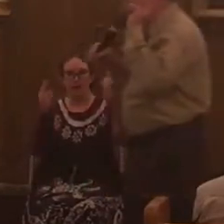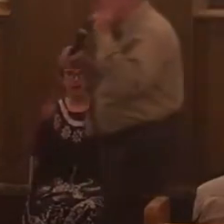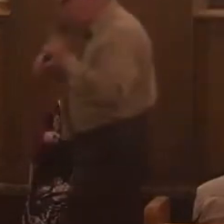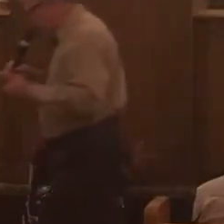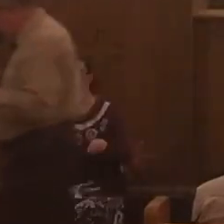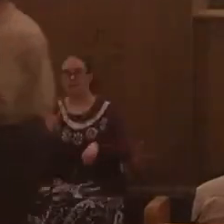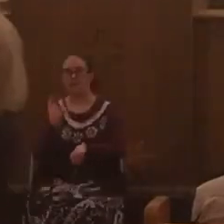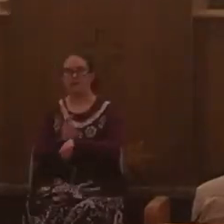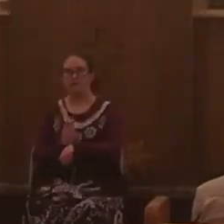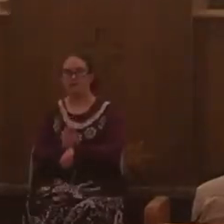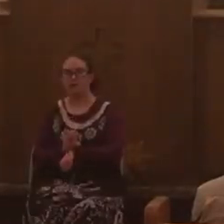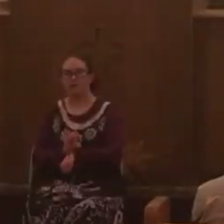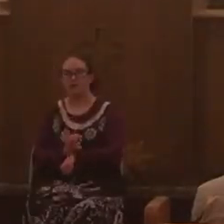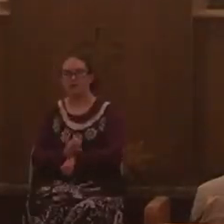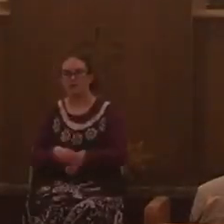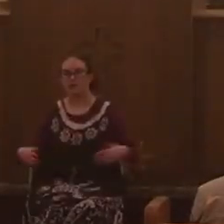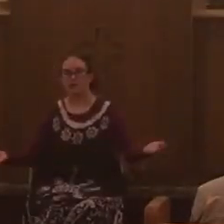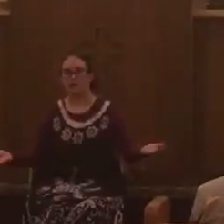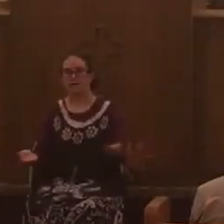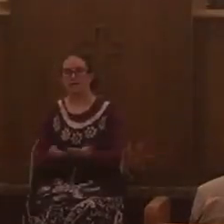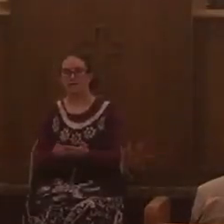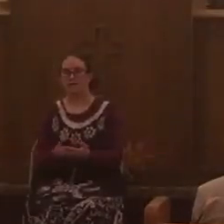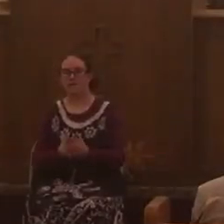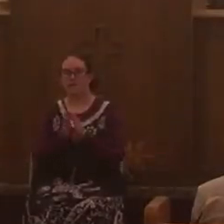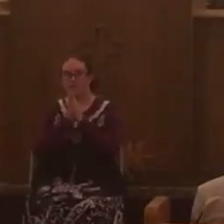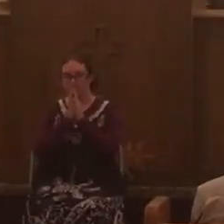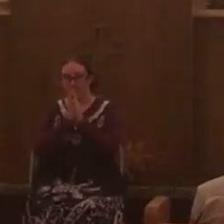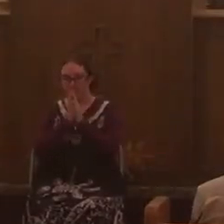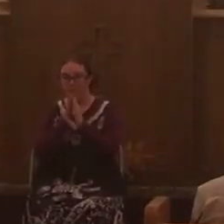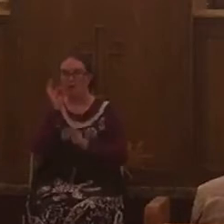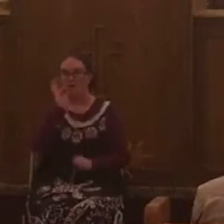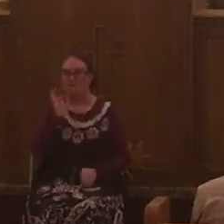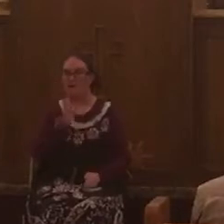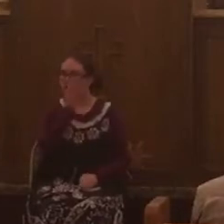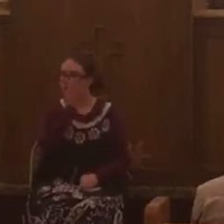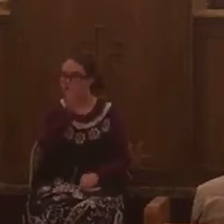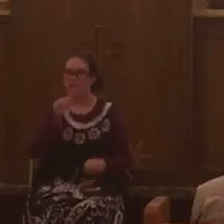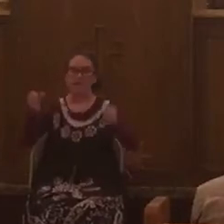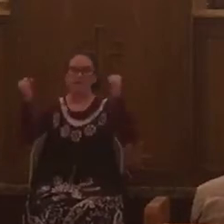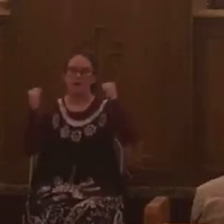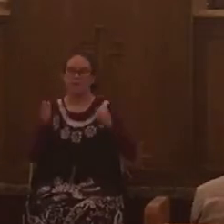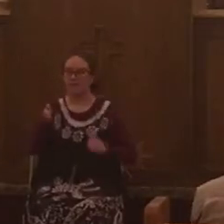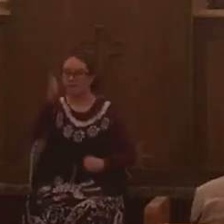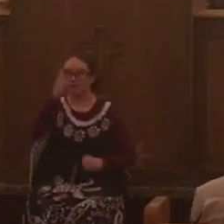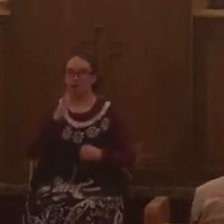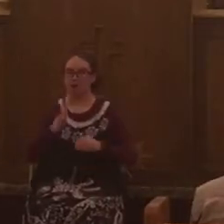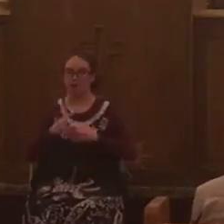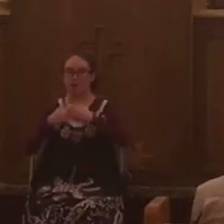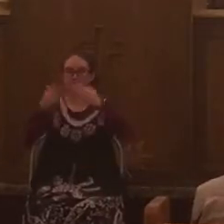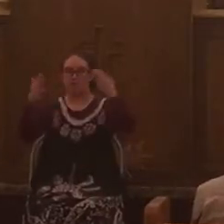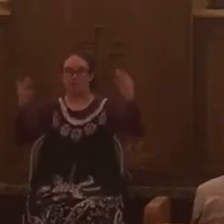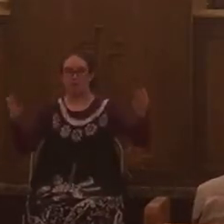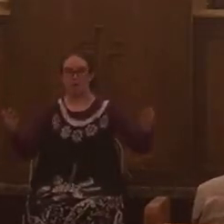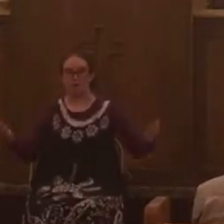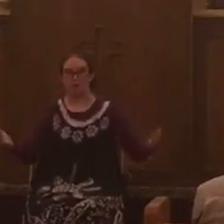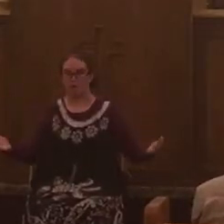you this? Until we can break through the spirits that are holding them, they will not be